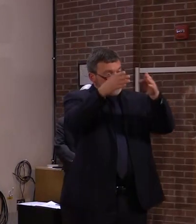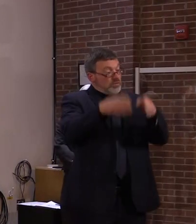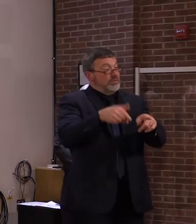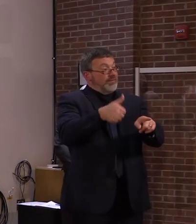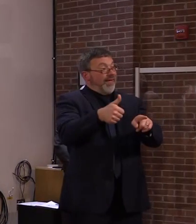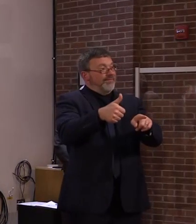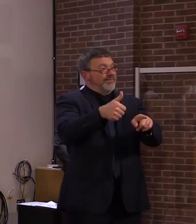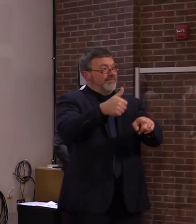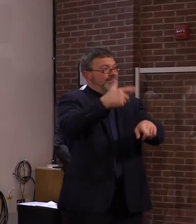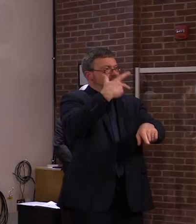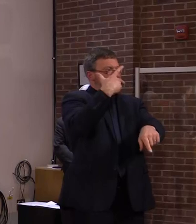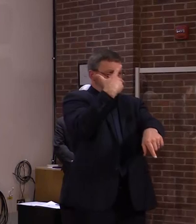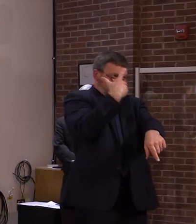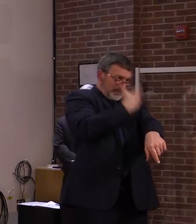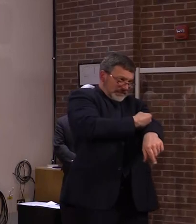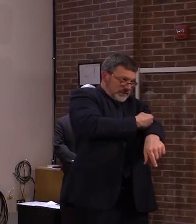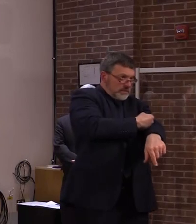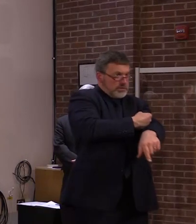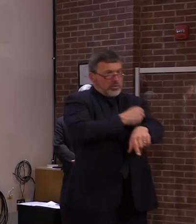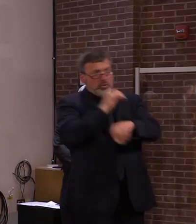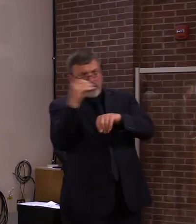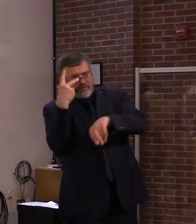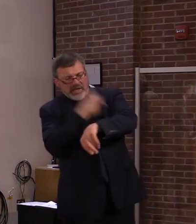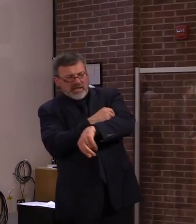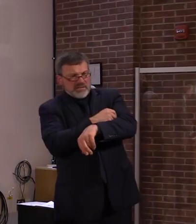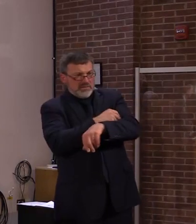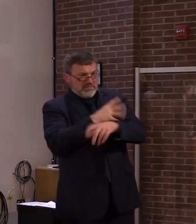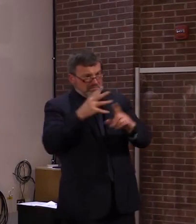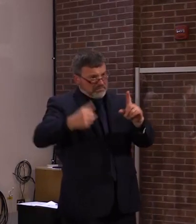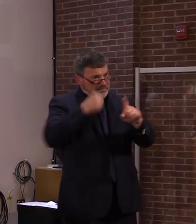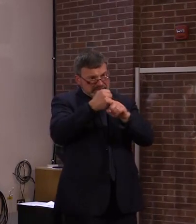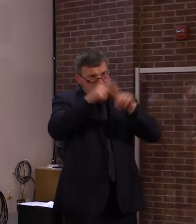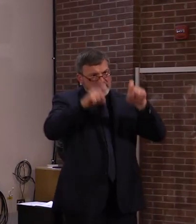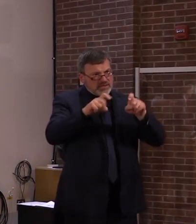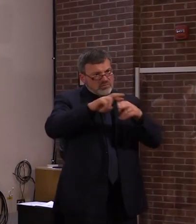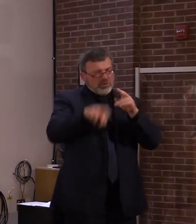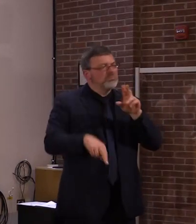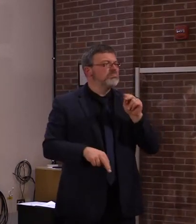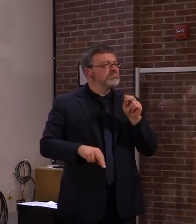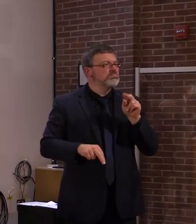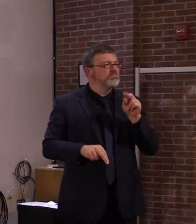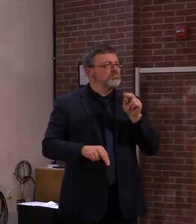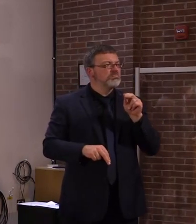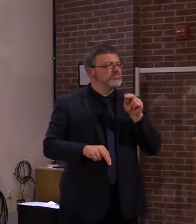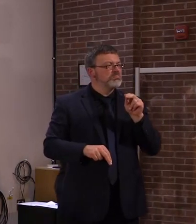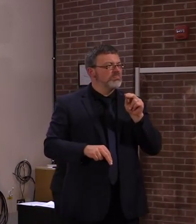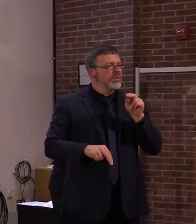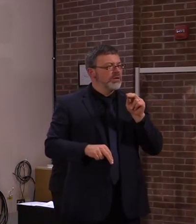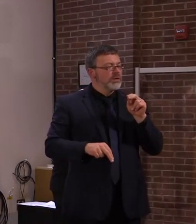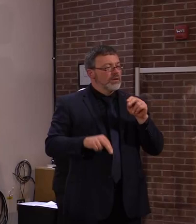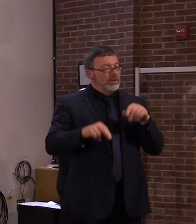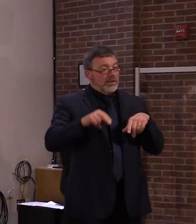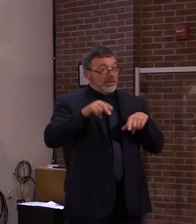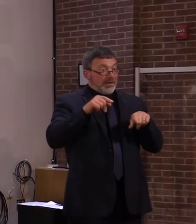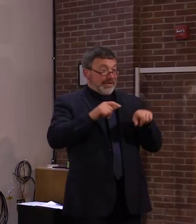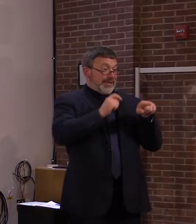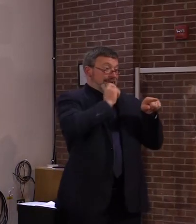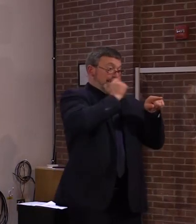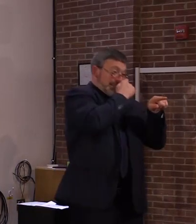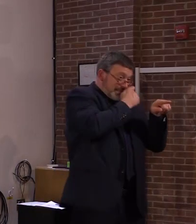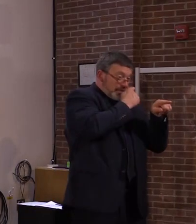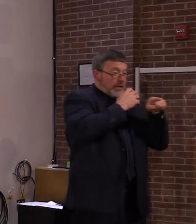that, because each of these tests is picking up different aspects of the virus in terms of its molecular